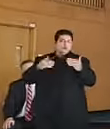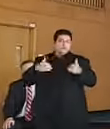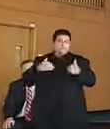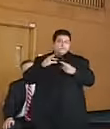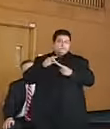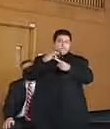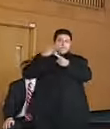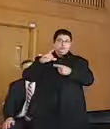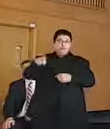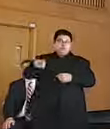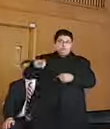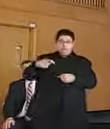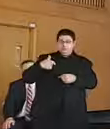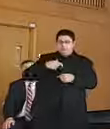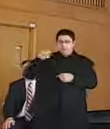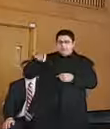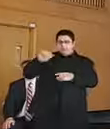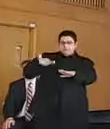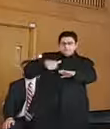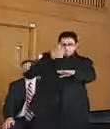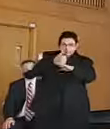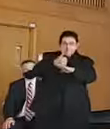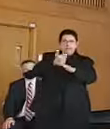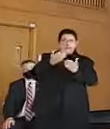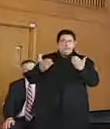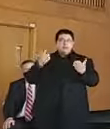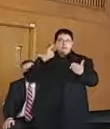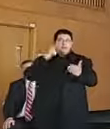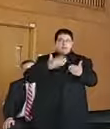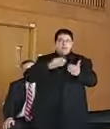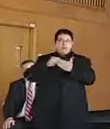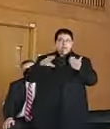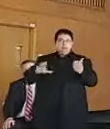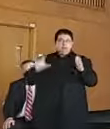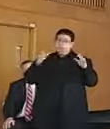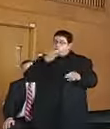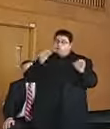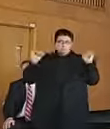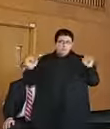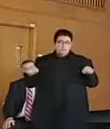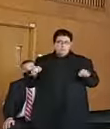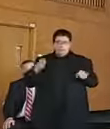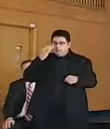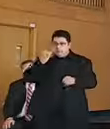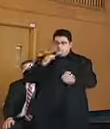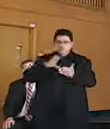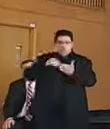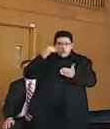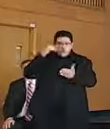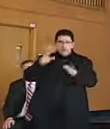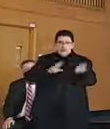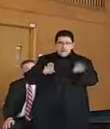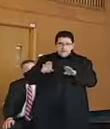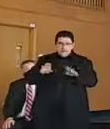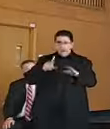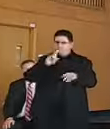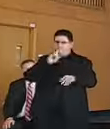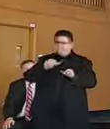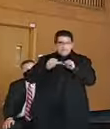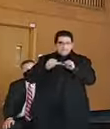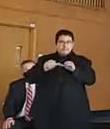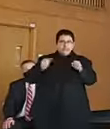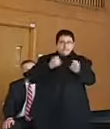we must pilot things for our kids as soon as possible to learn the behaviors, keep things safe, and make